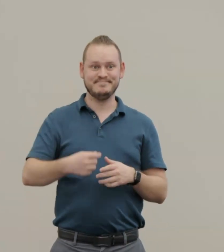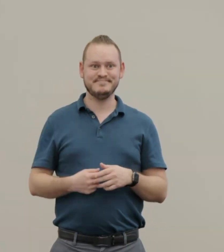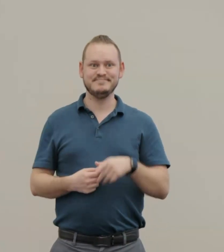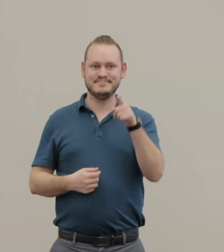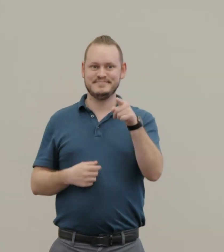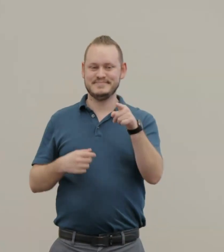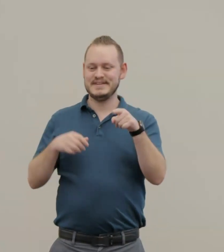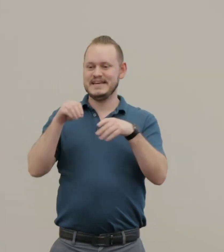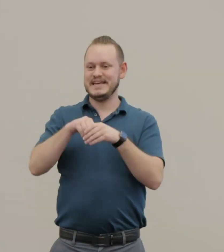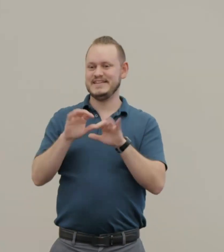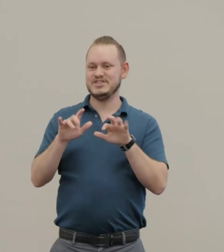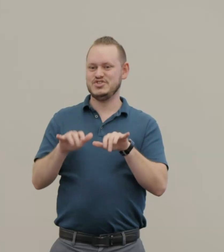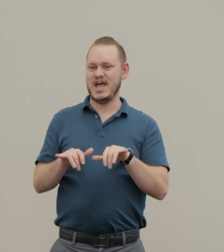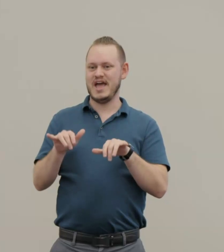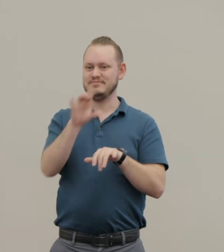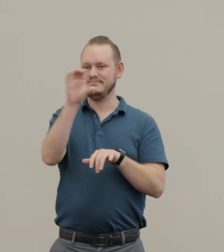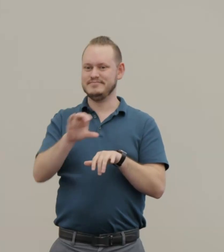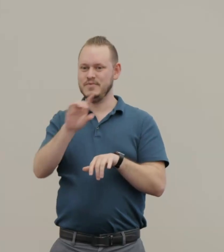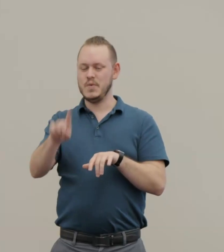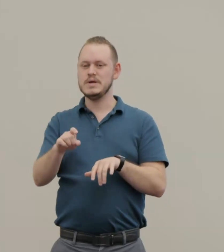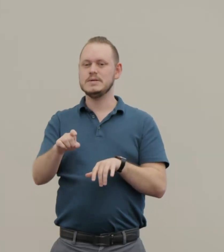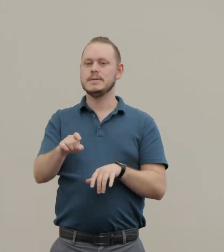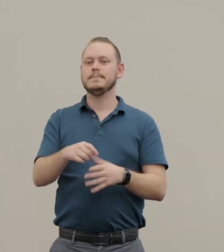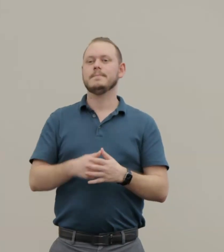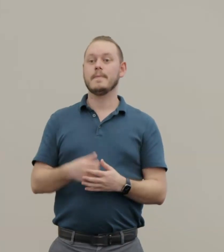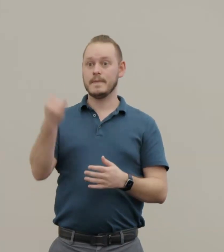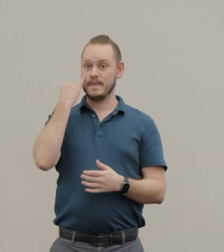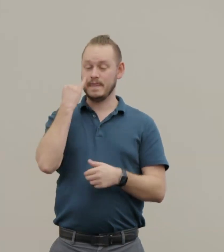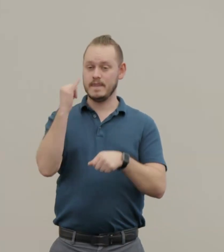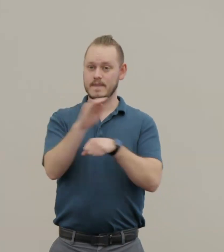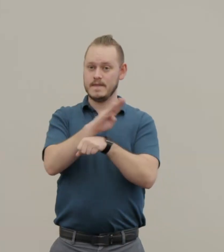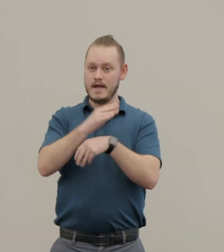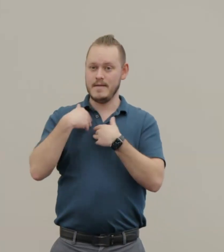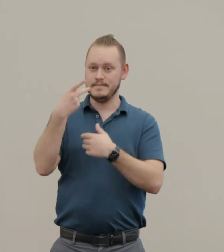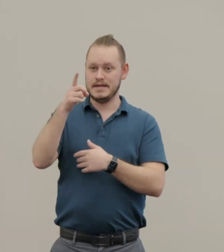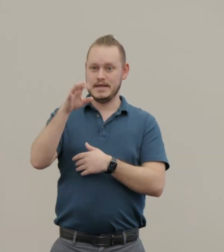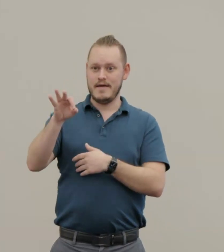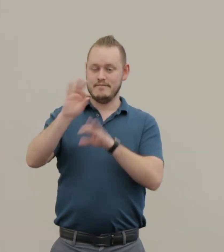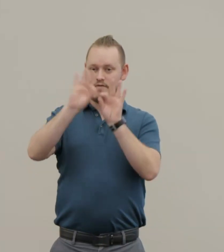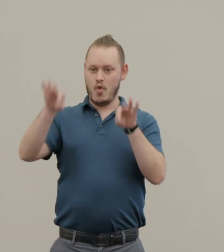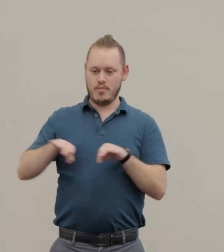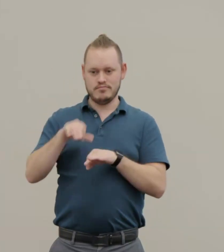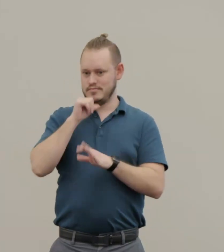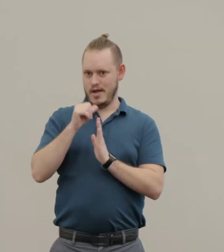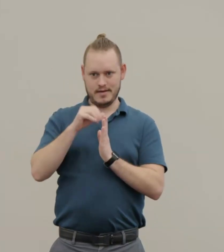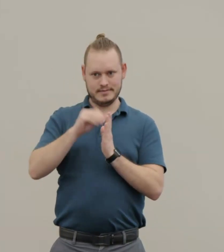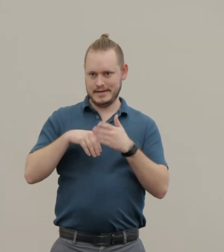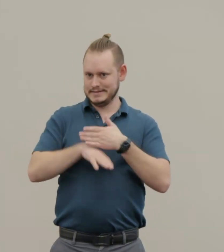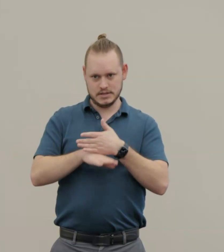I have a question in the chat. It says, if a company has a PDF form that's not